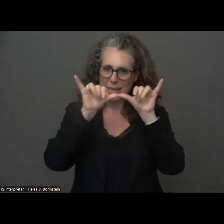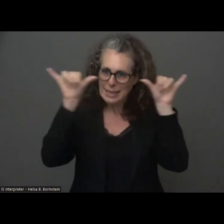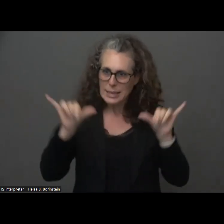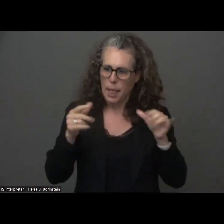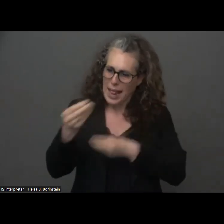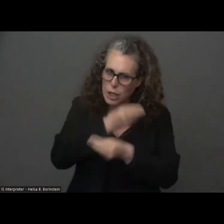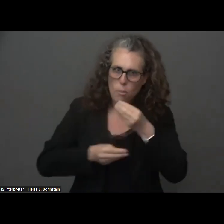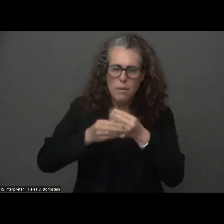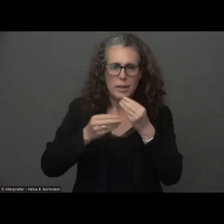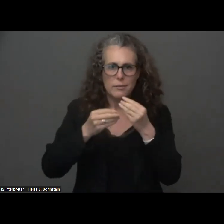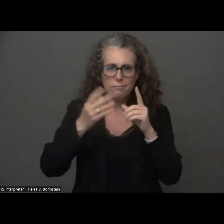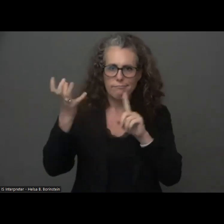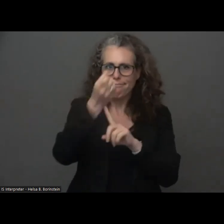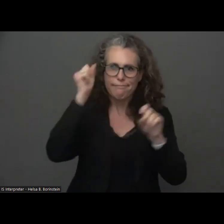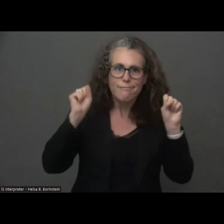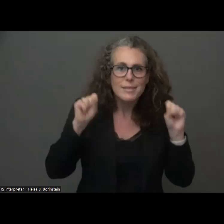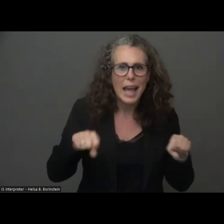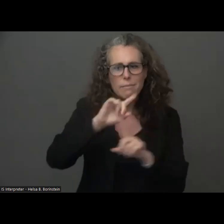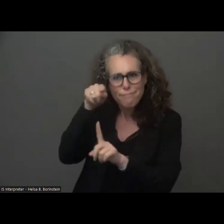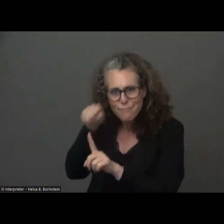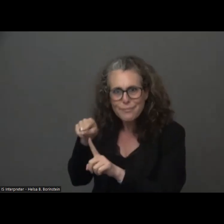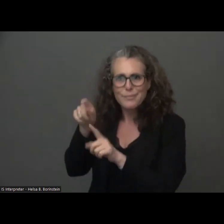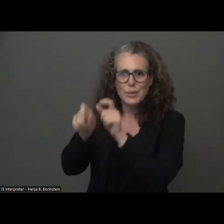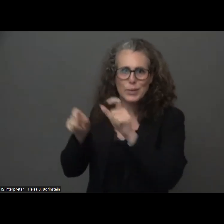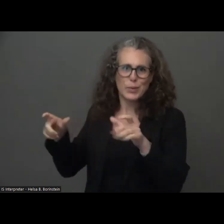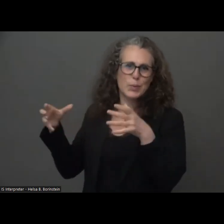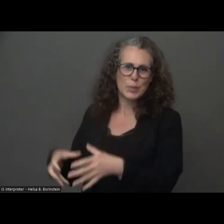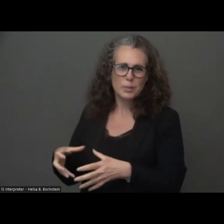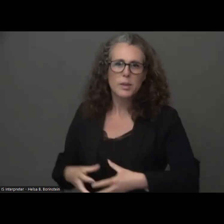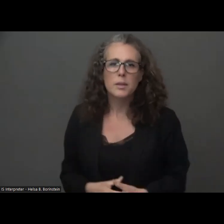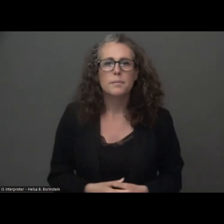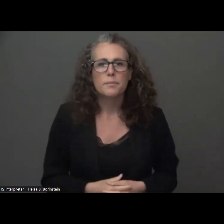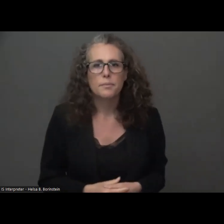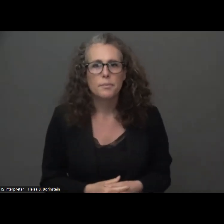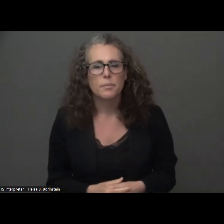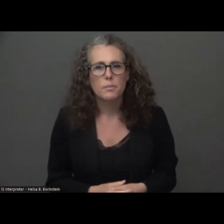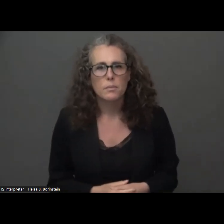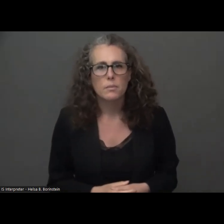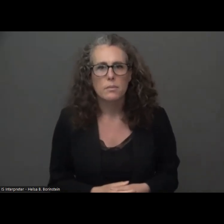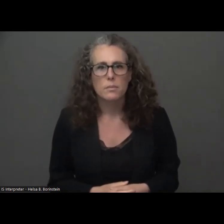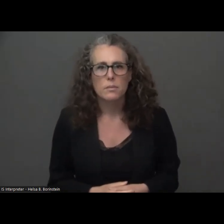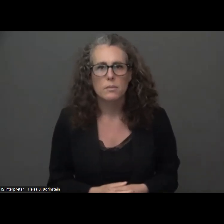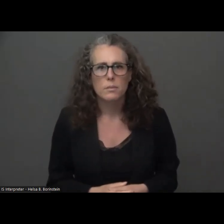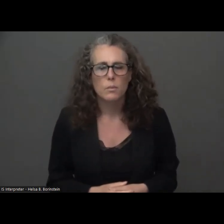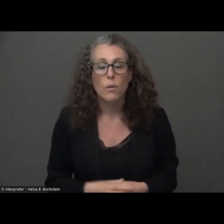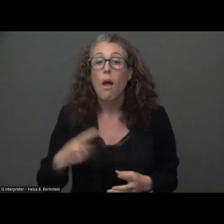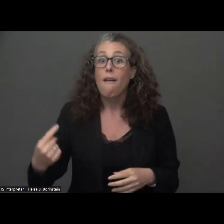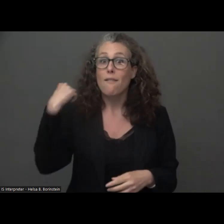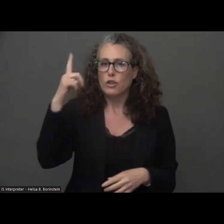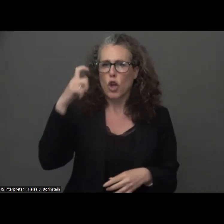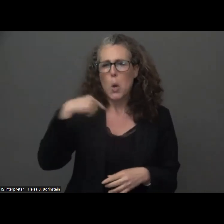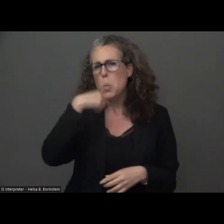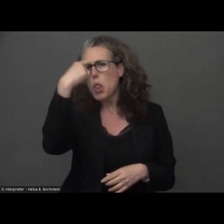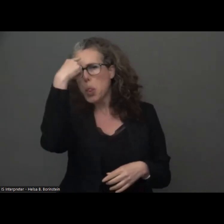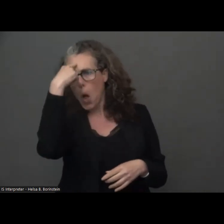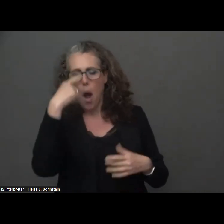this particular marginalized group. So when we thought through it, we had some anticipated outcomes where we were recognizing